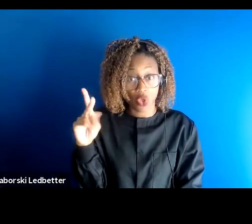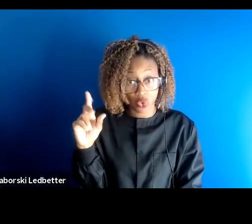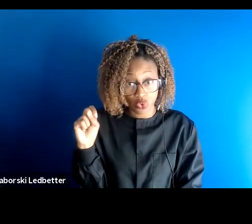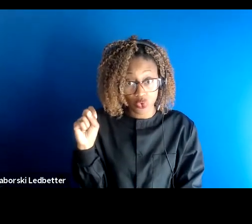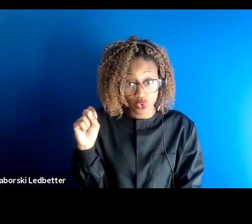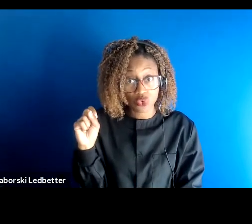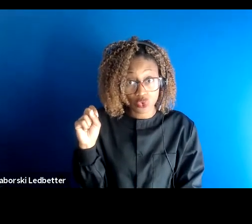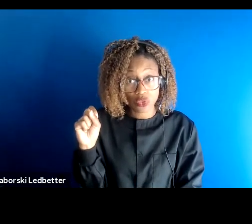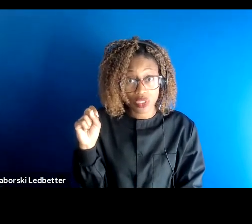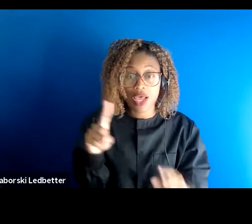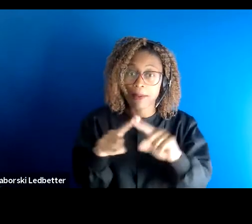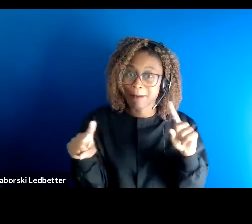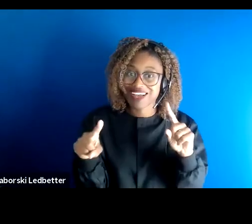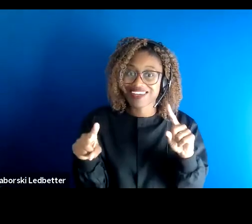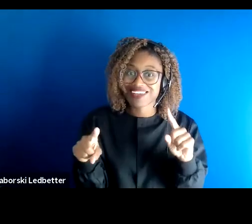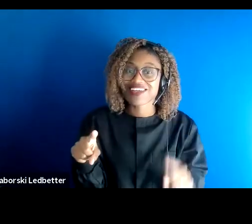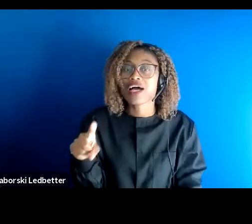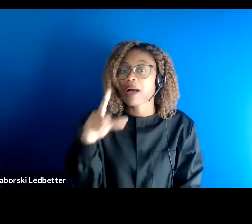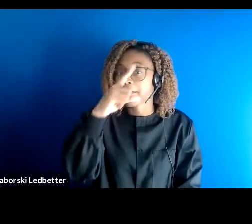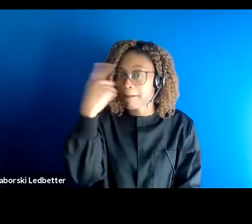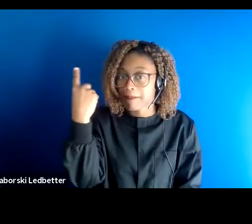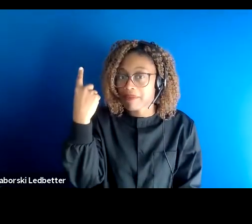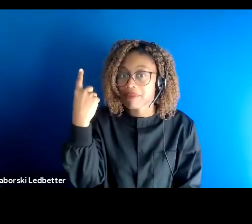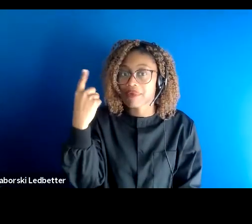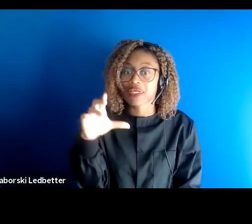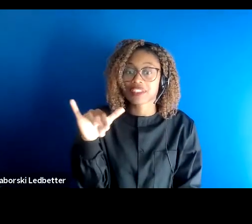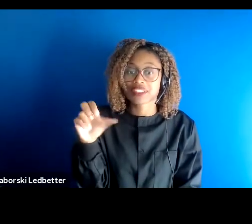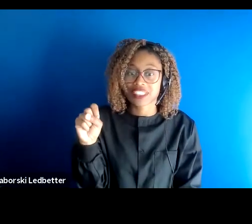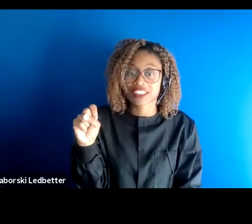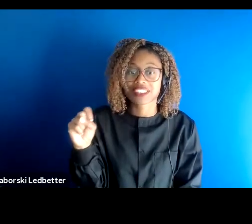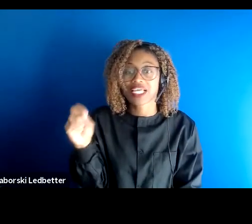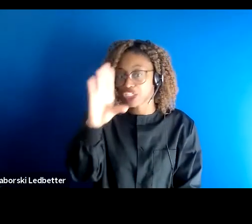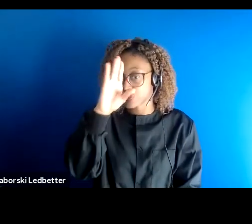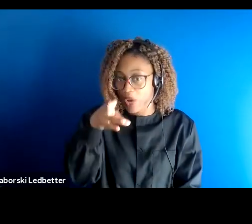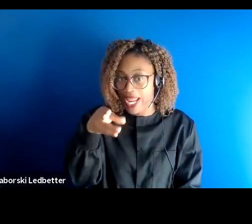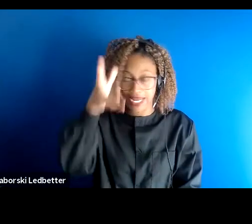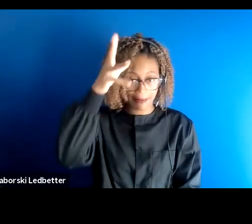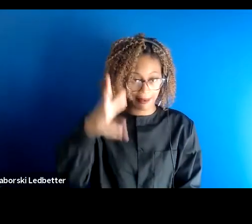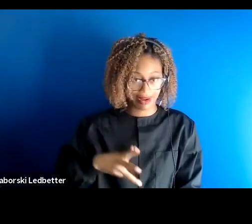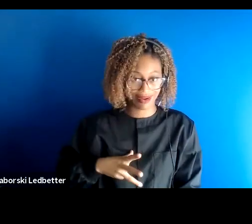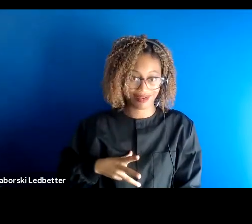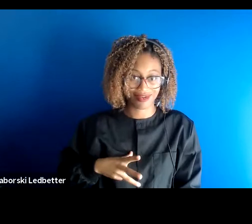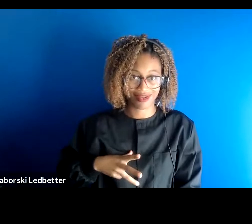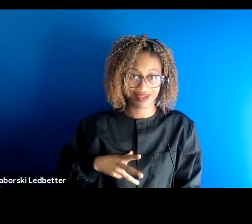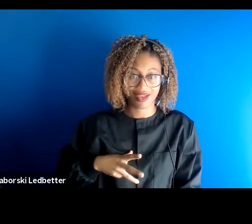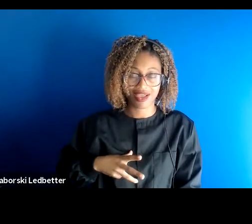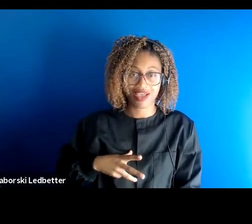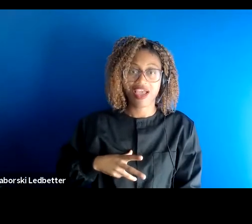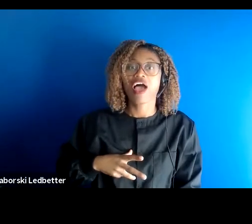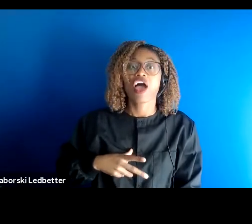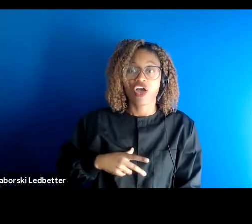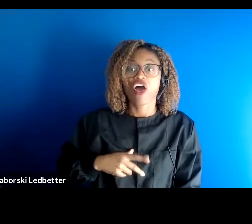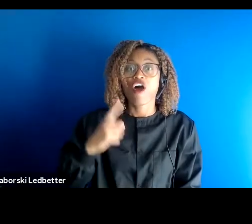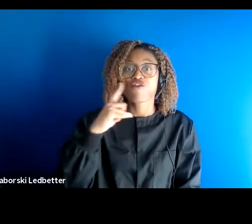plant, but they were primarily hiring Black cis het men, and they were hiring them for back of